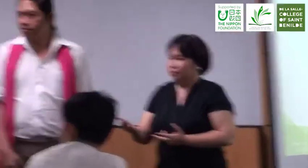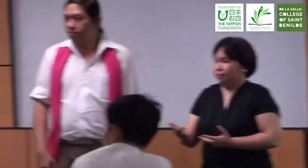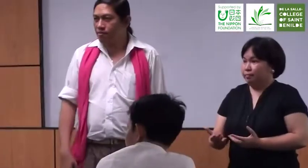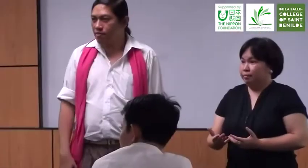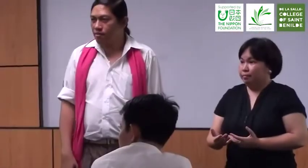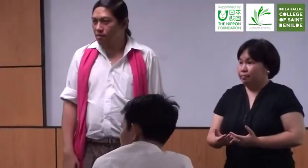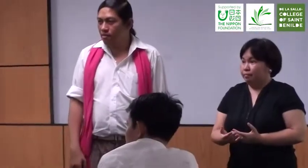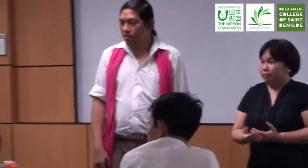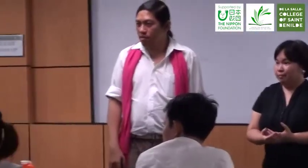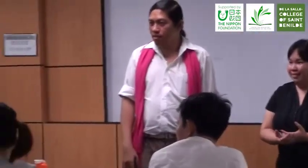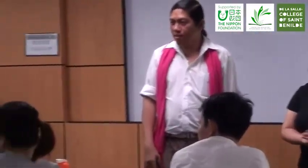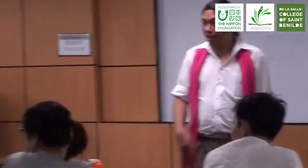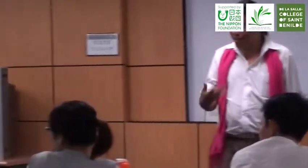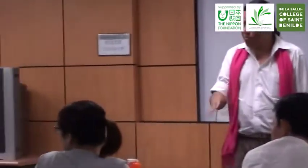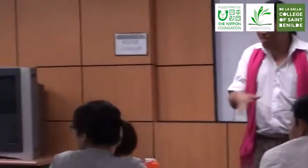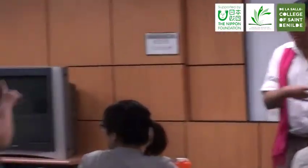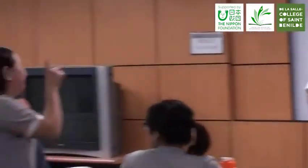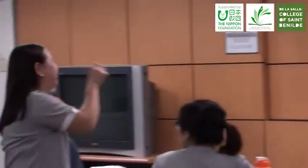Alright, Chen.